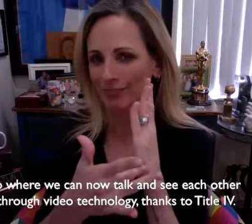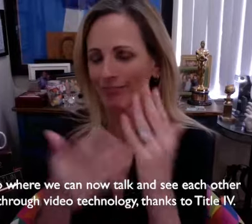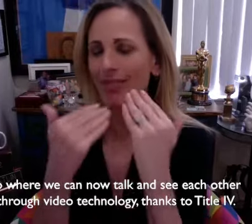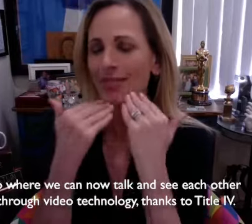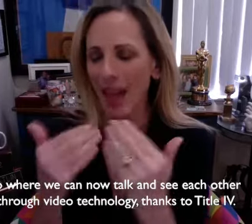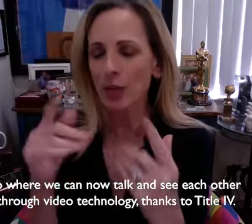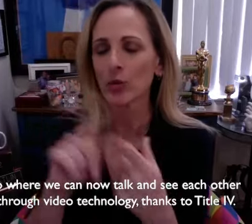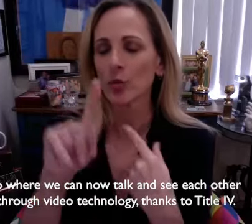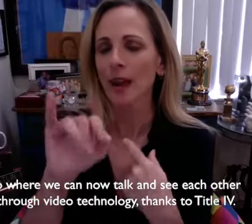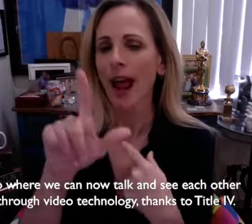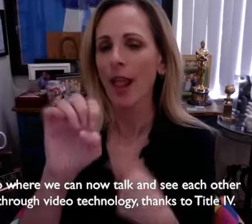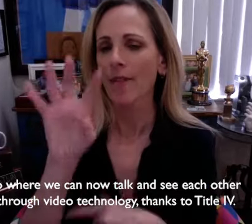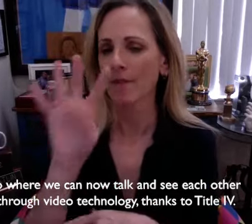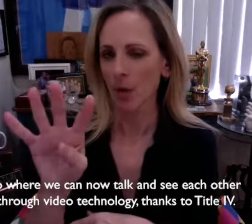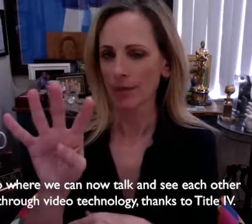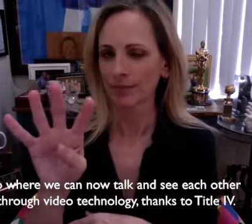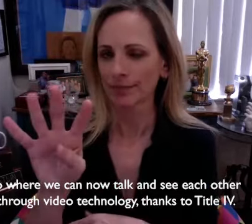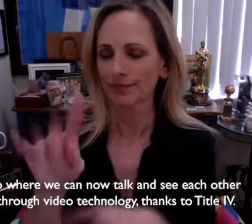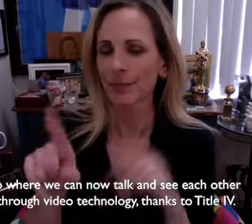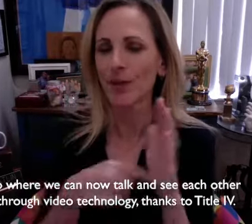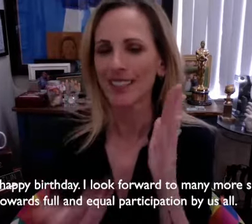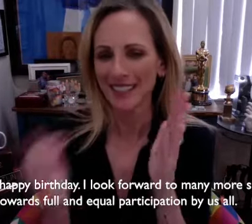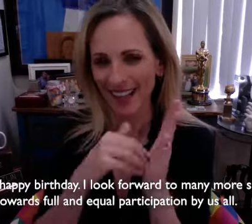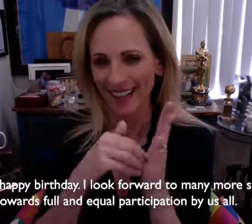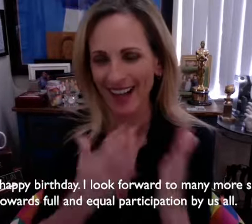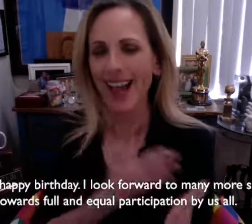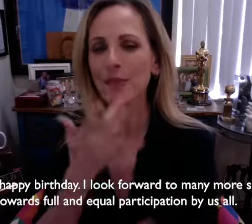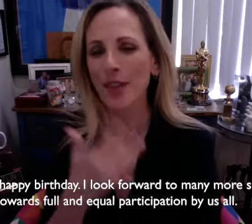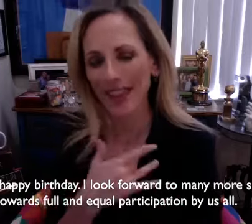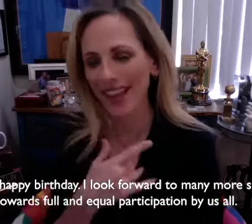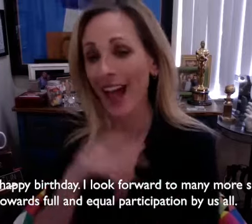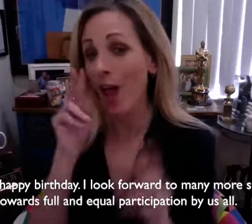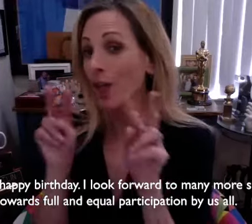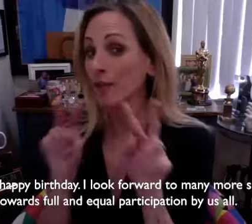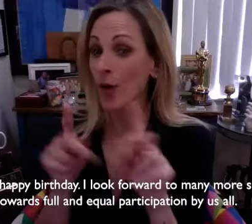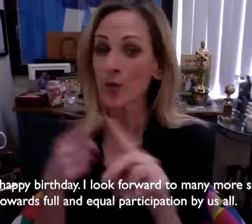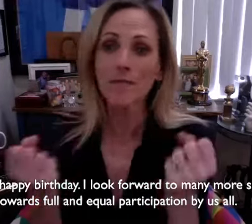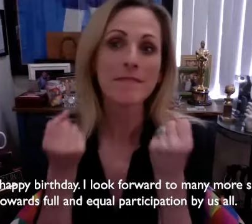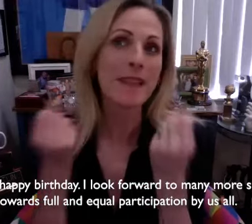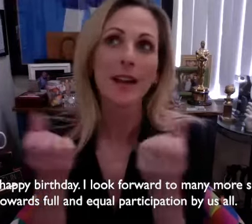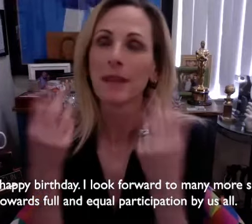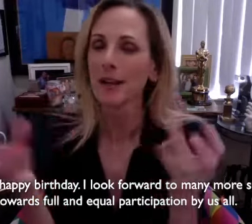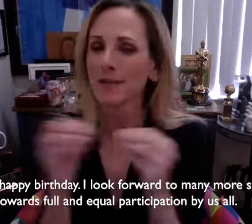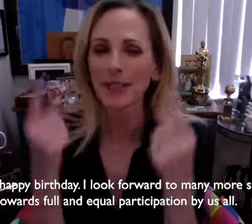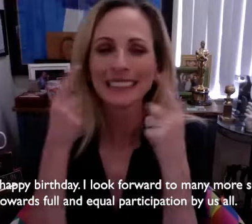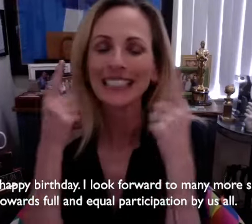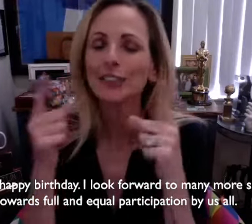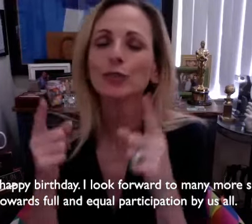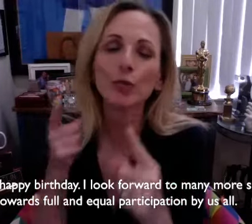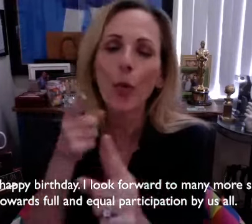technology, thanks to Title IV. Once again, happy birthday. I look forward to many more